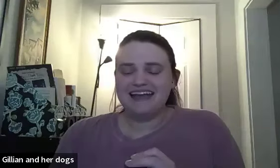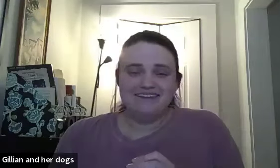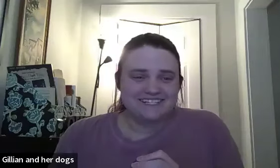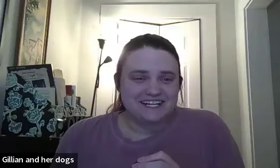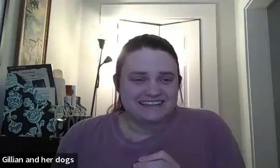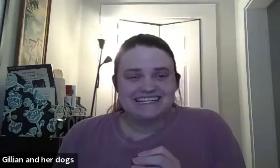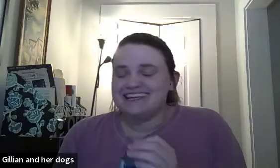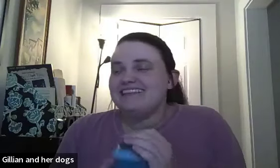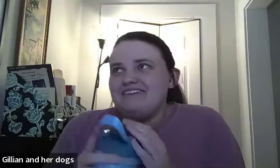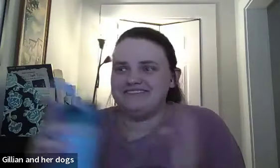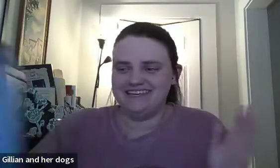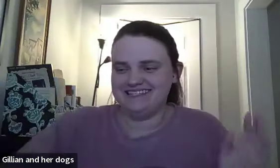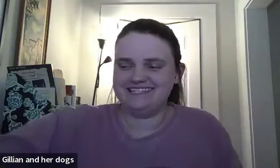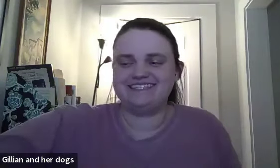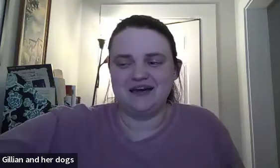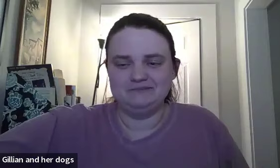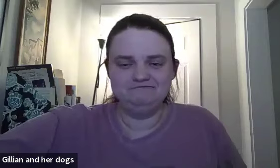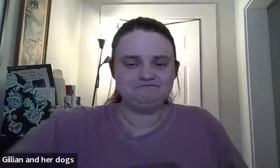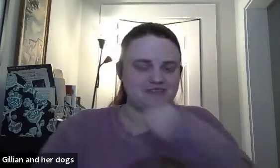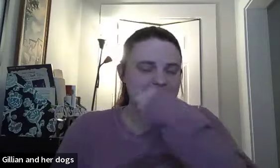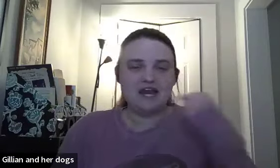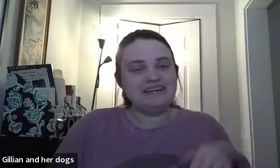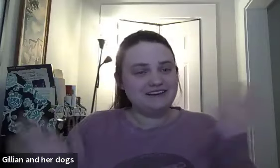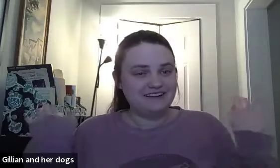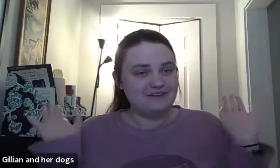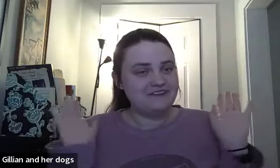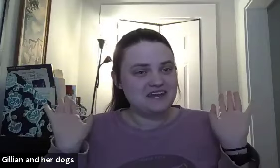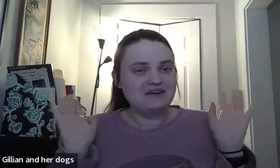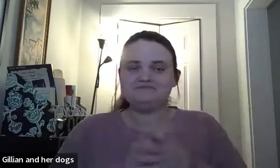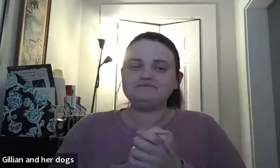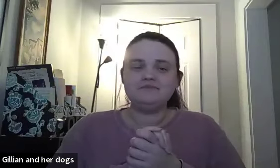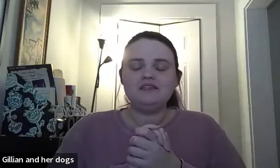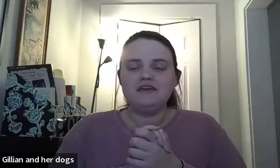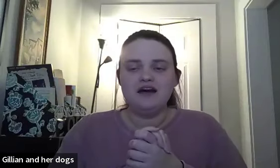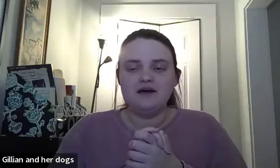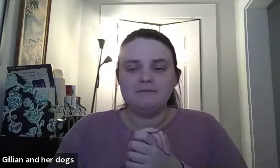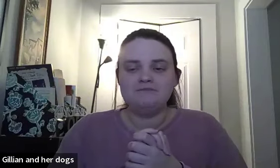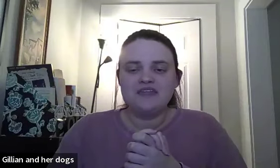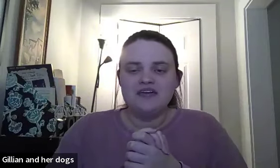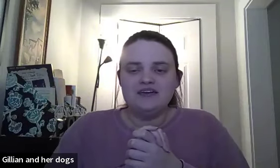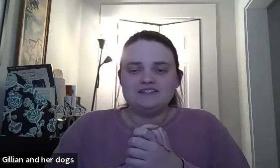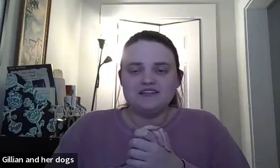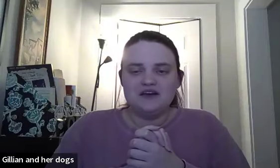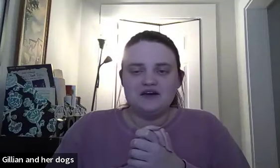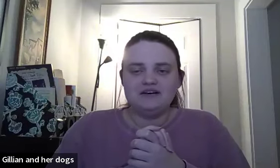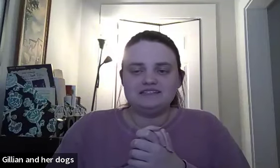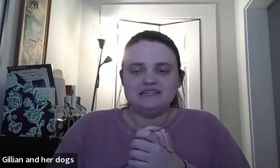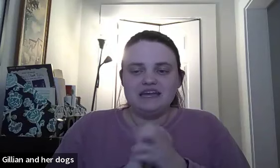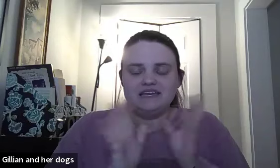like, I have to share this. I love this. So I thought I would end on a little fun note. Um, it